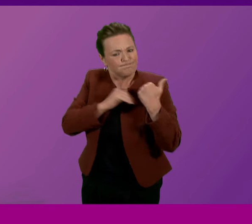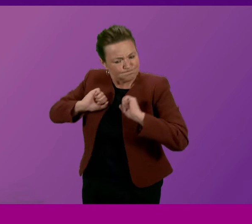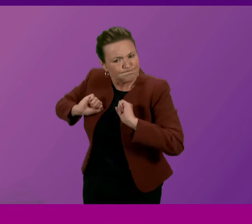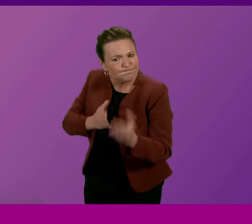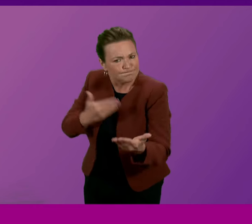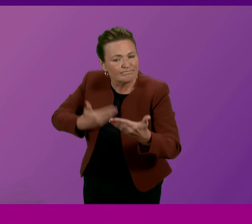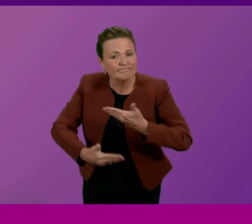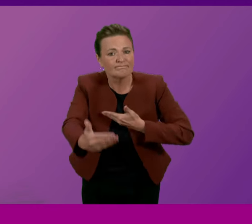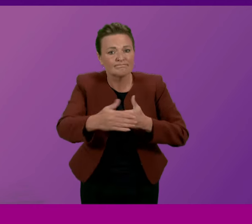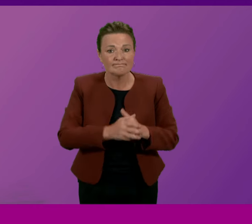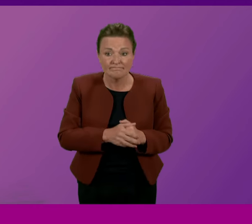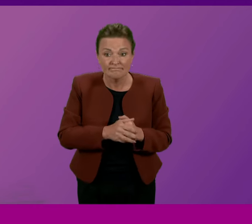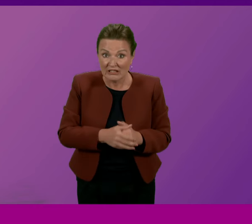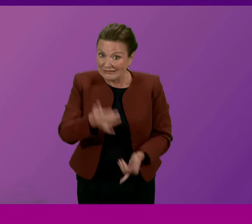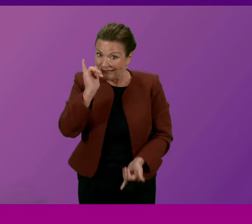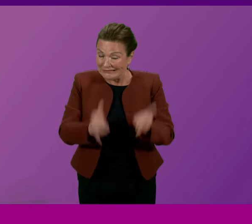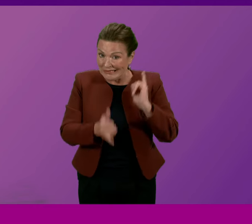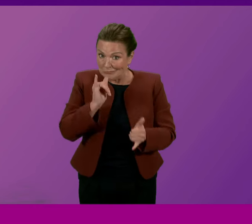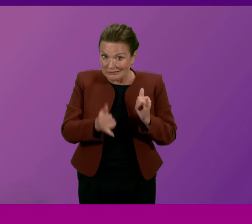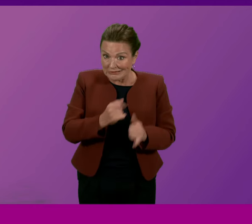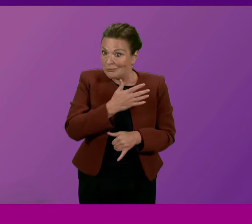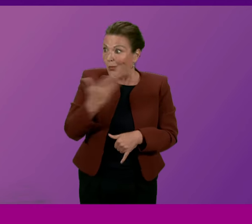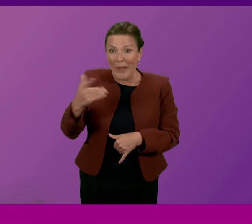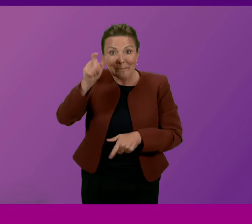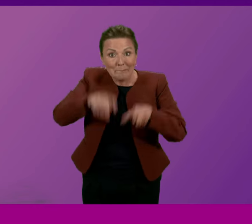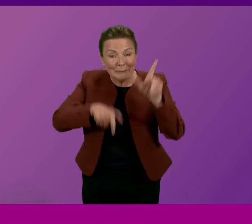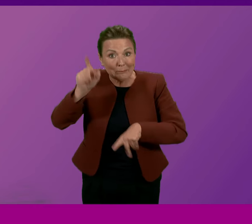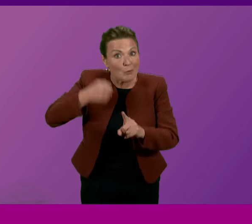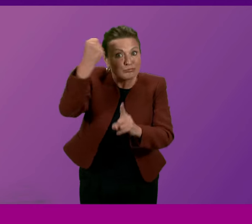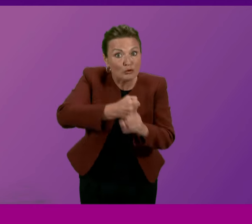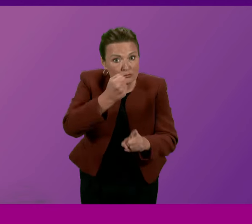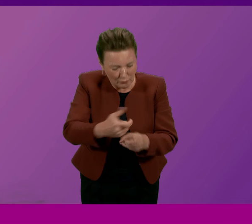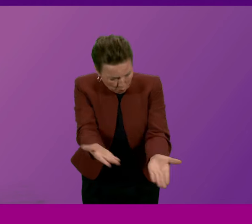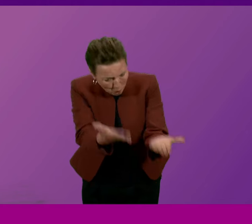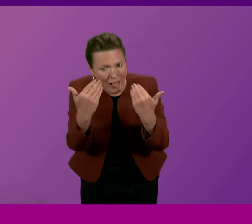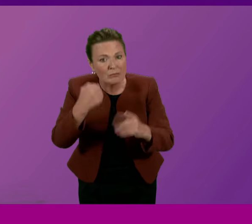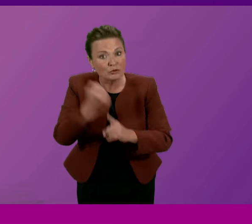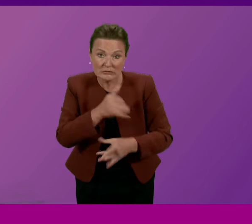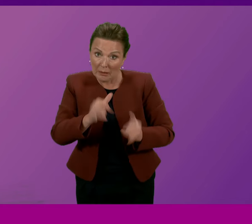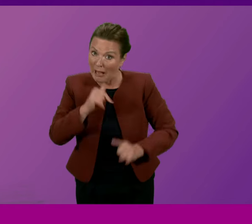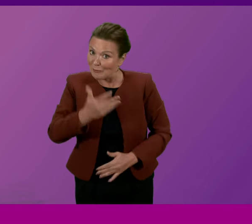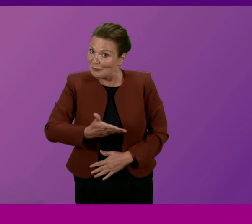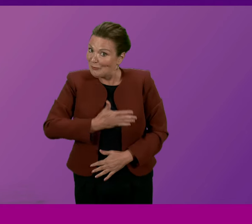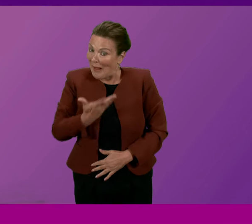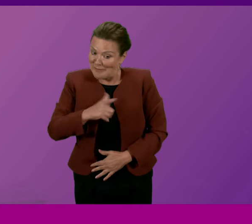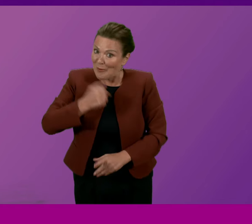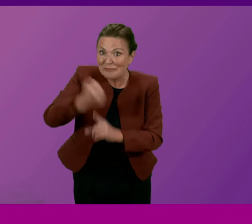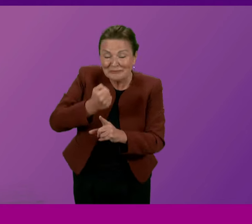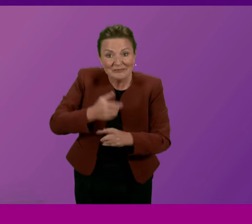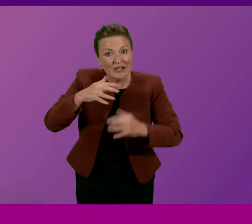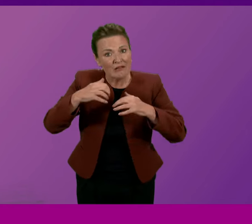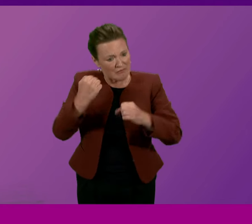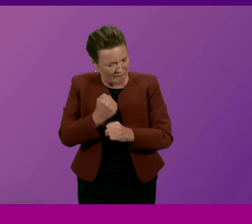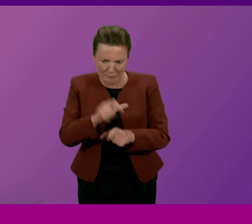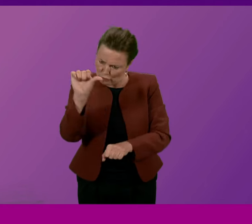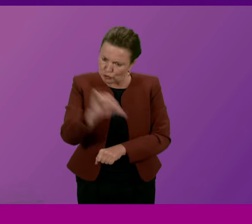sometimes rather uncomfortably for me, when they're protesting about the government. On days of aspiration, when people come to